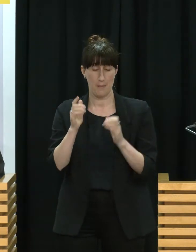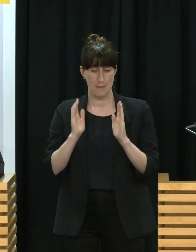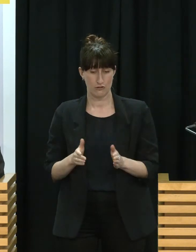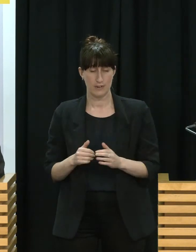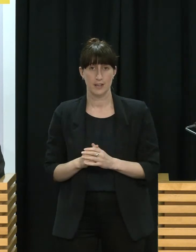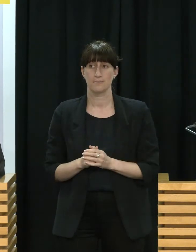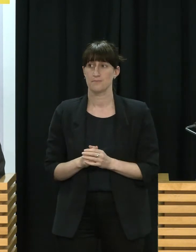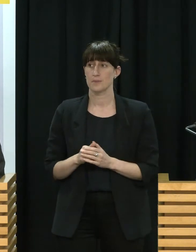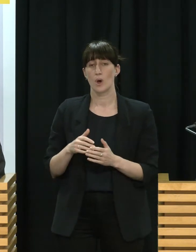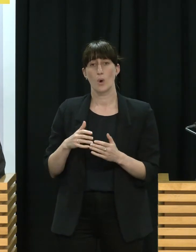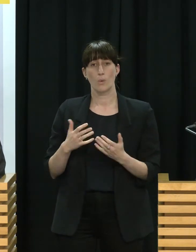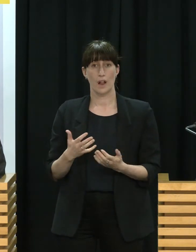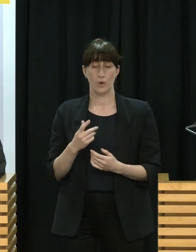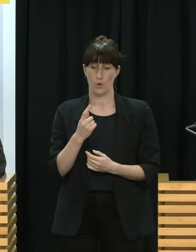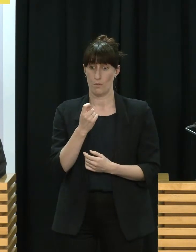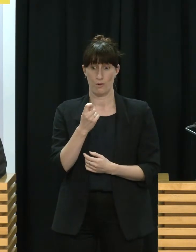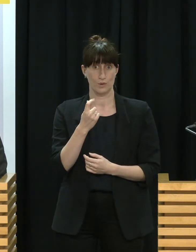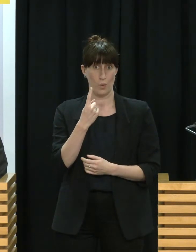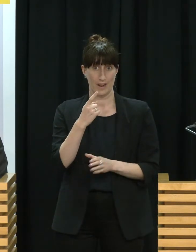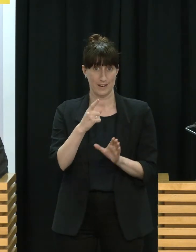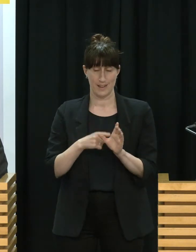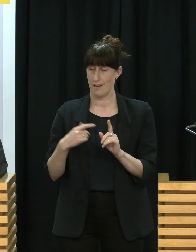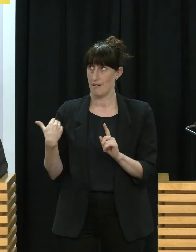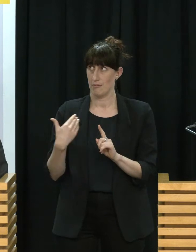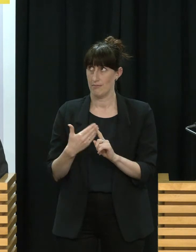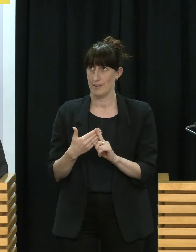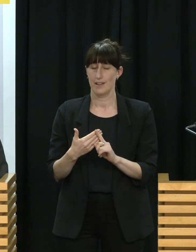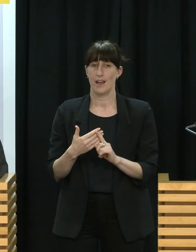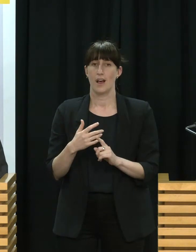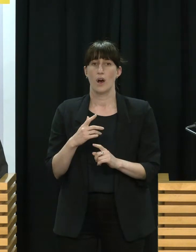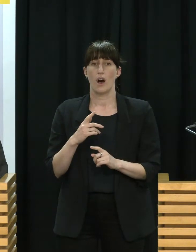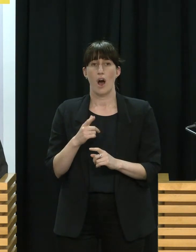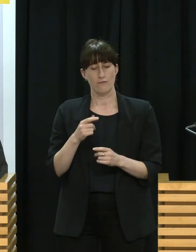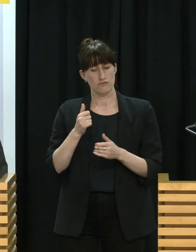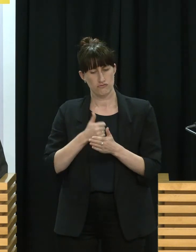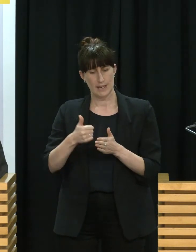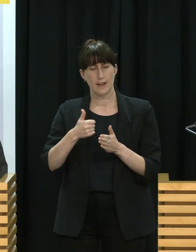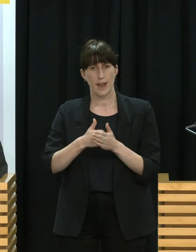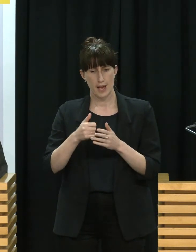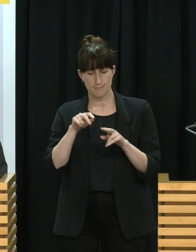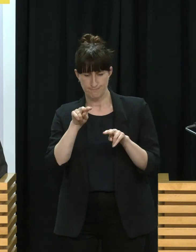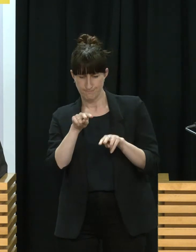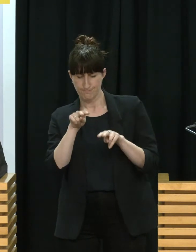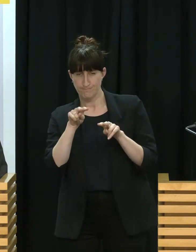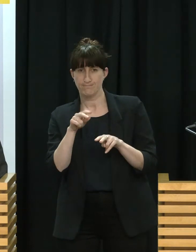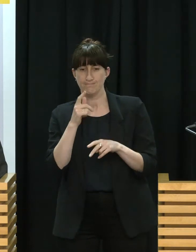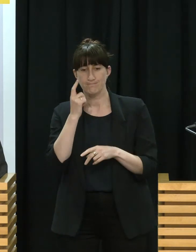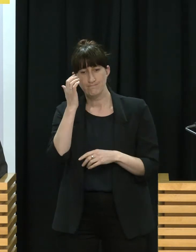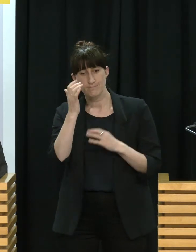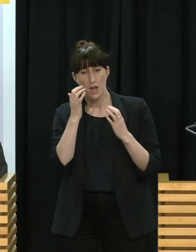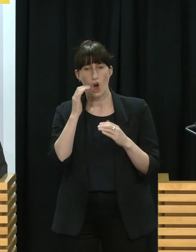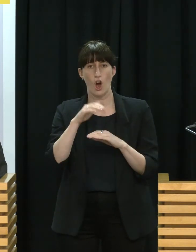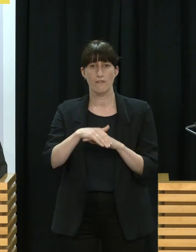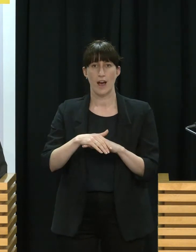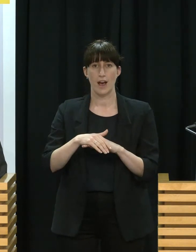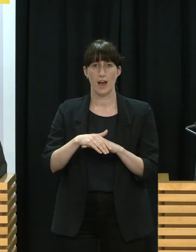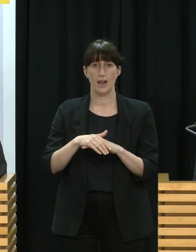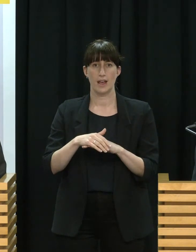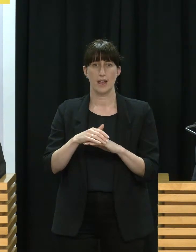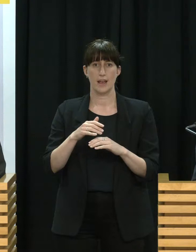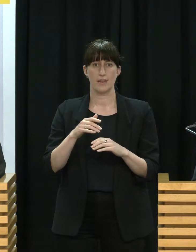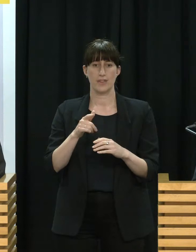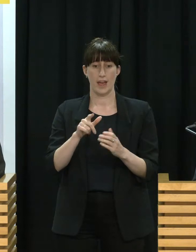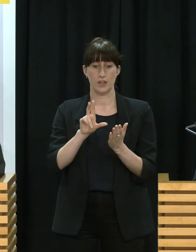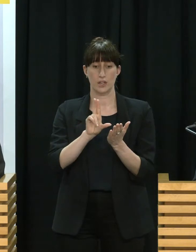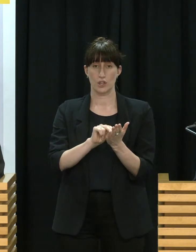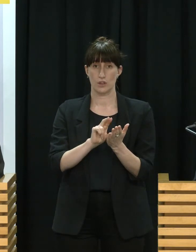year for me now, by the way. Over the last year, we've looked regularly at whether we could make QR code scanning mandatory. And